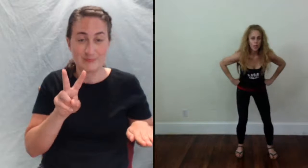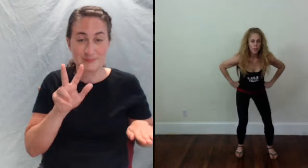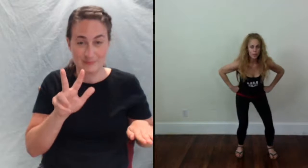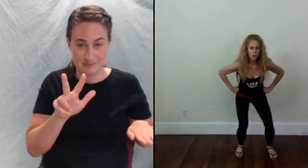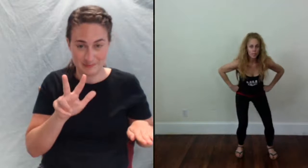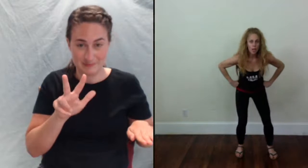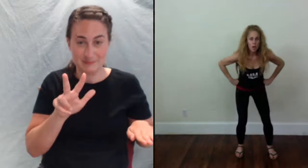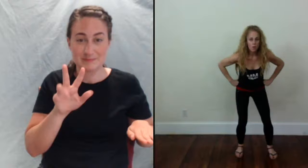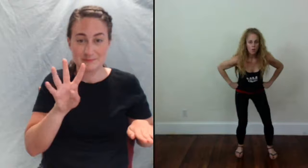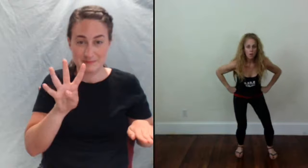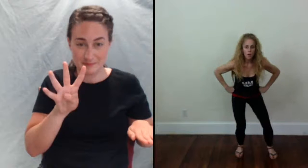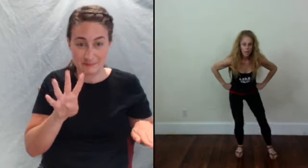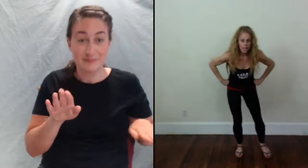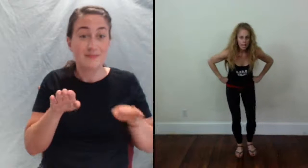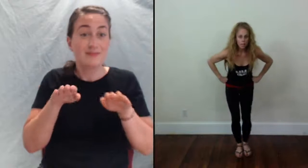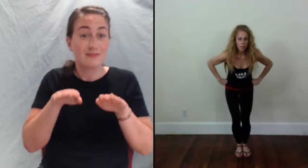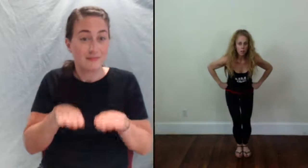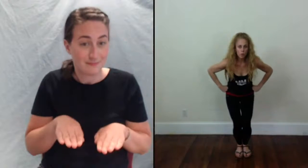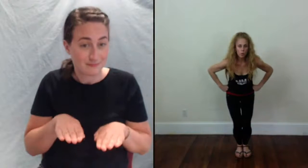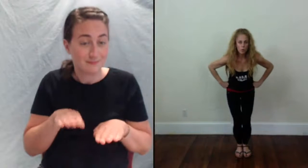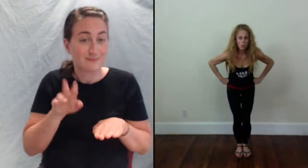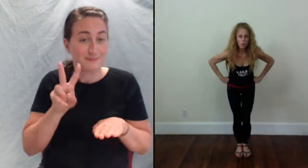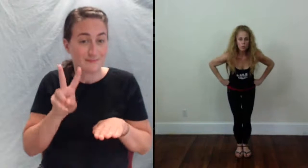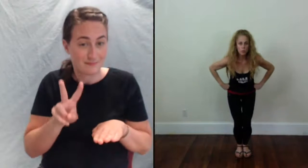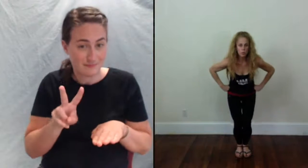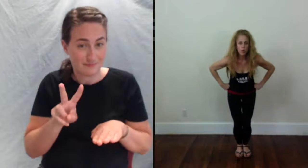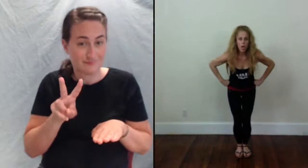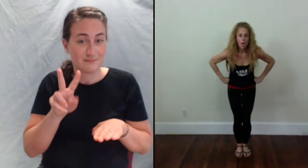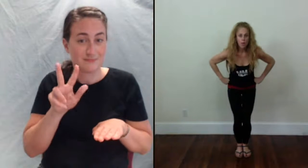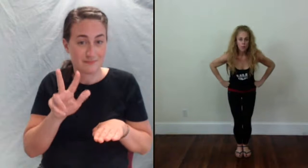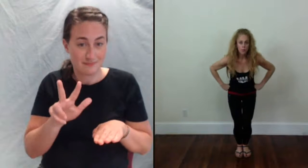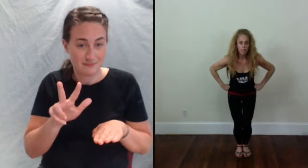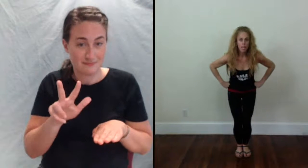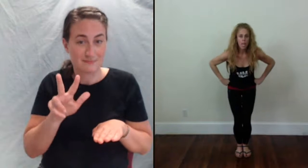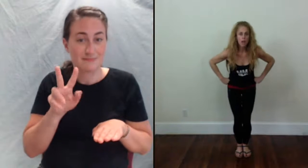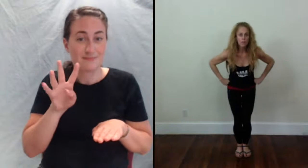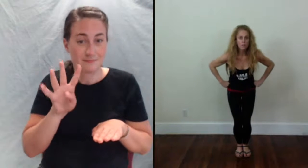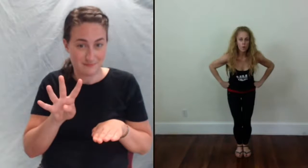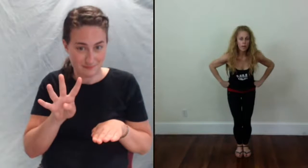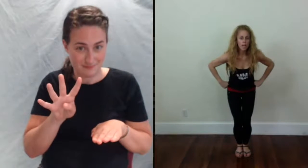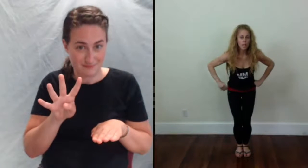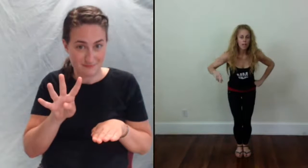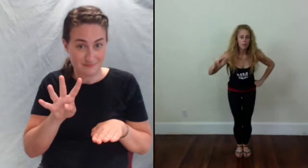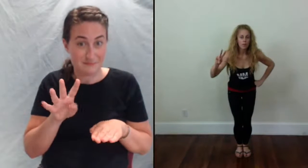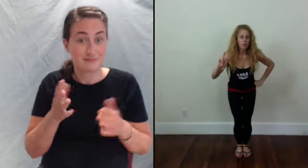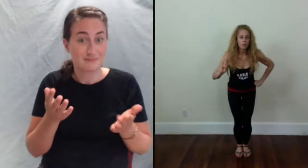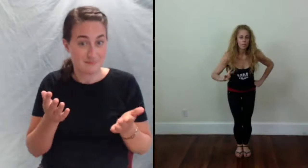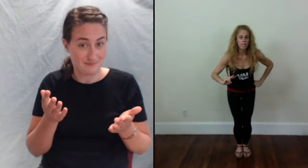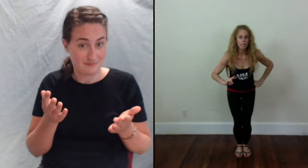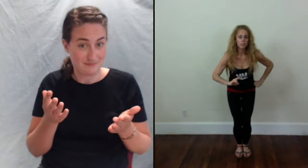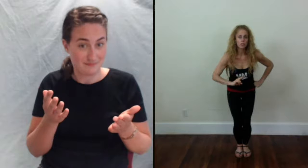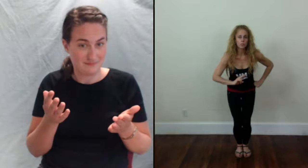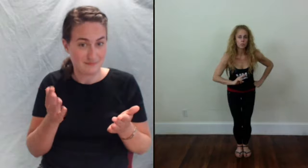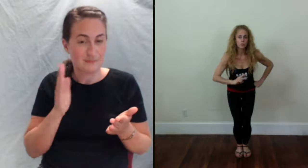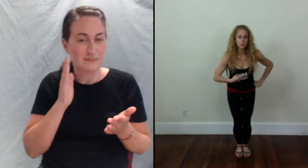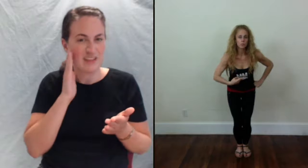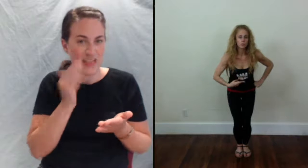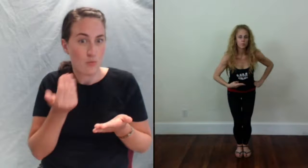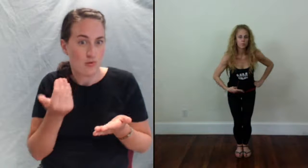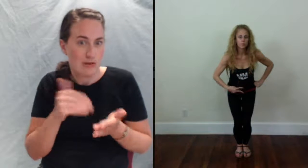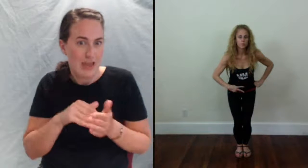2, 3, 4, and close. 2, 3, 4. Now we're going to do it in